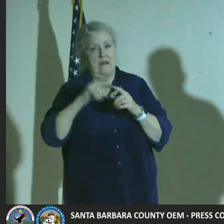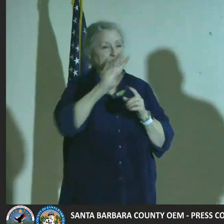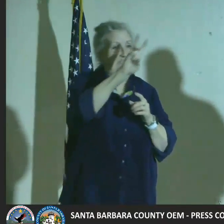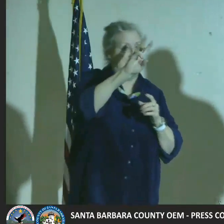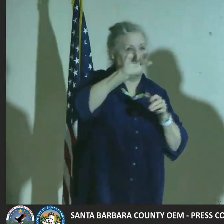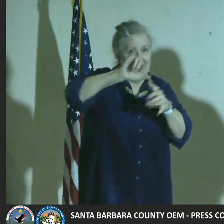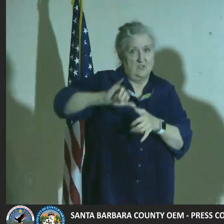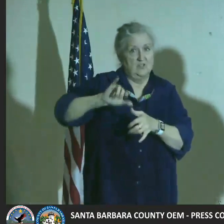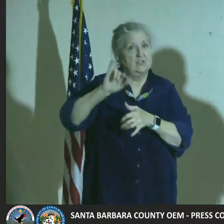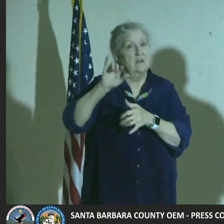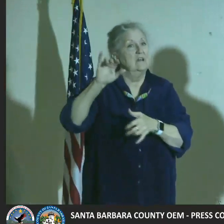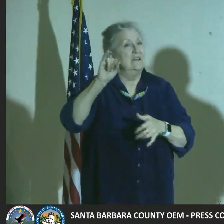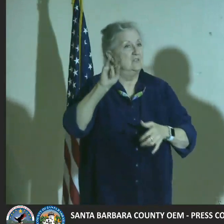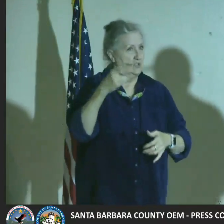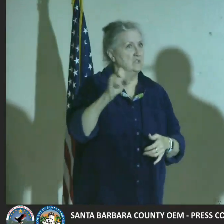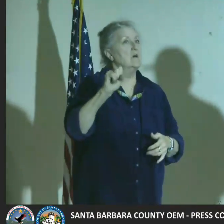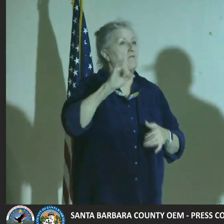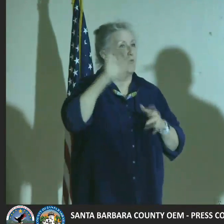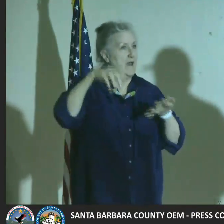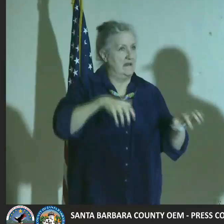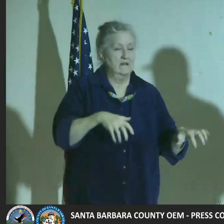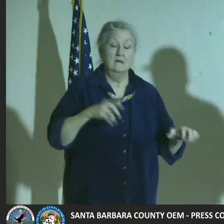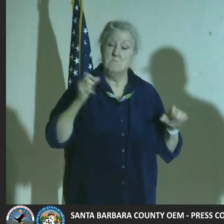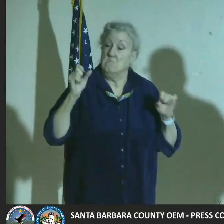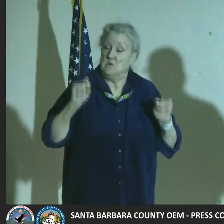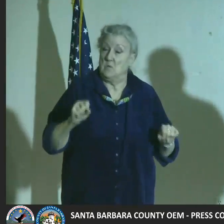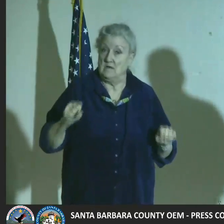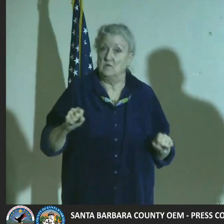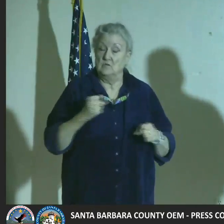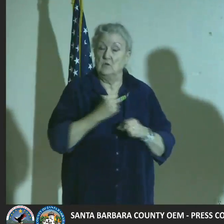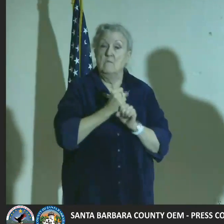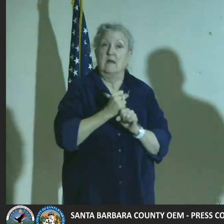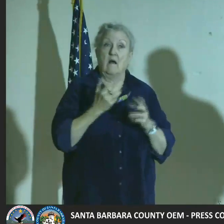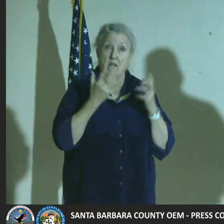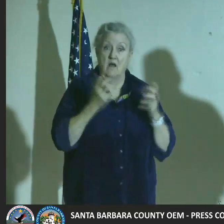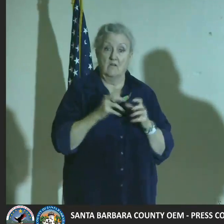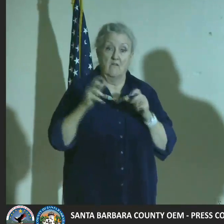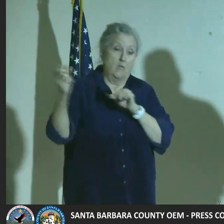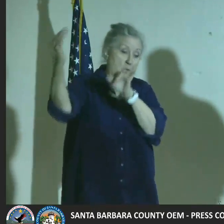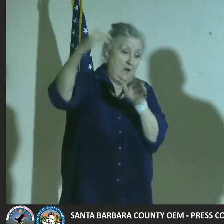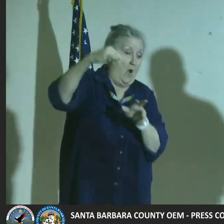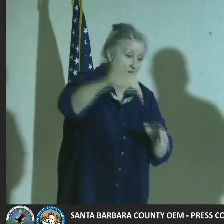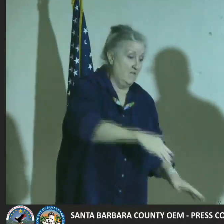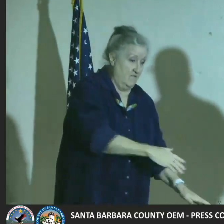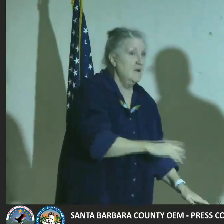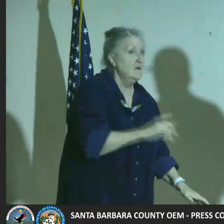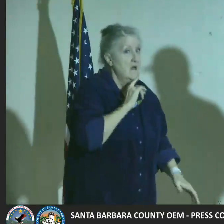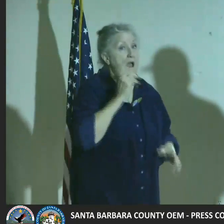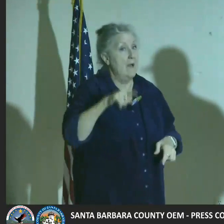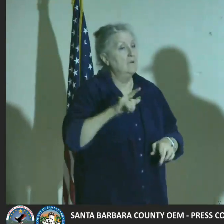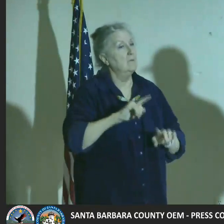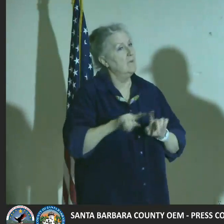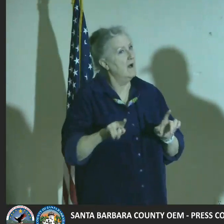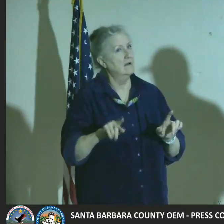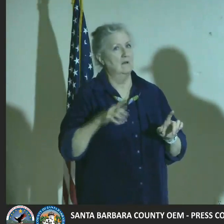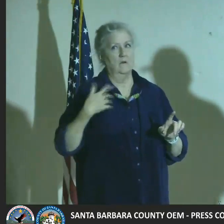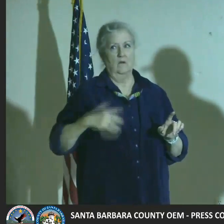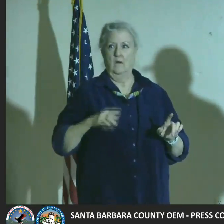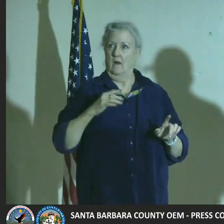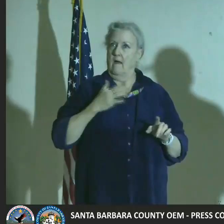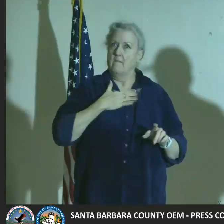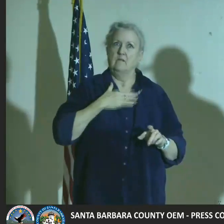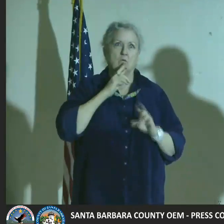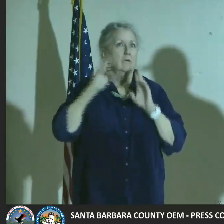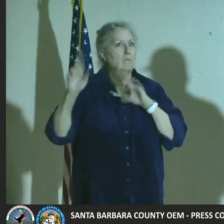That amount of rainfall certainly has the potential to generate significant runoff, and in fact it did. However, I'm very glad to